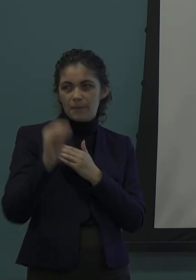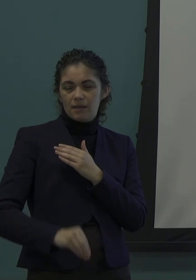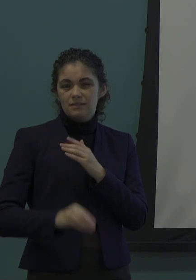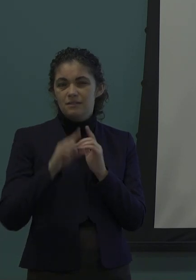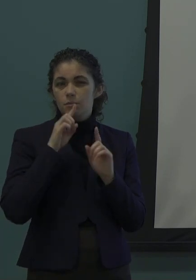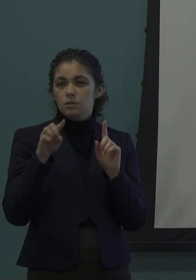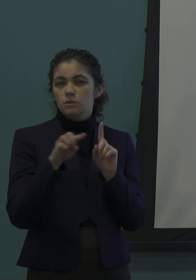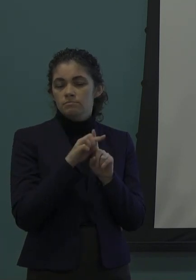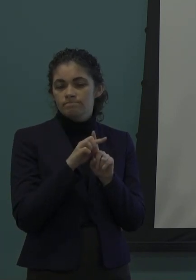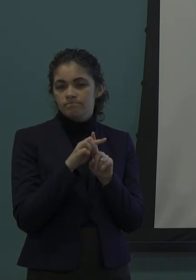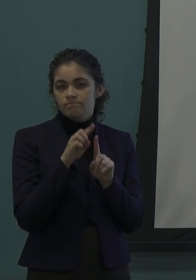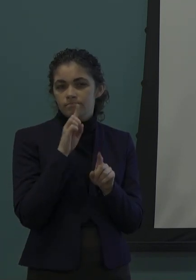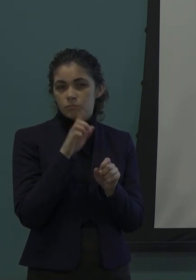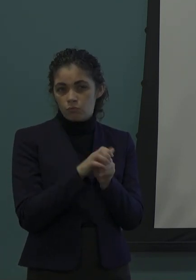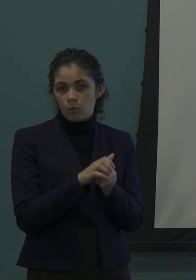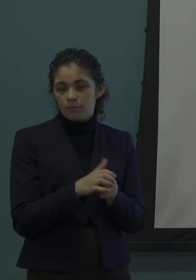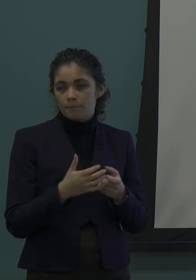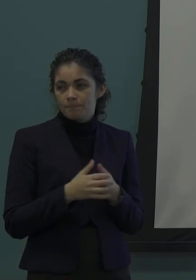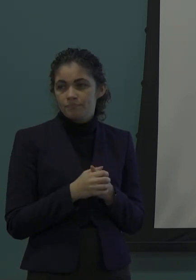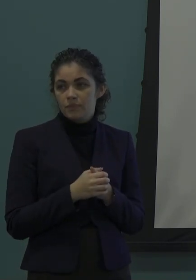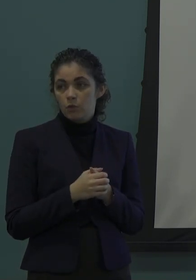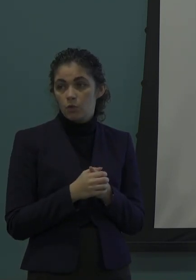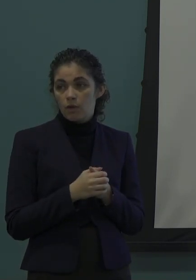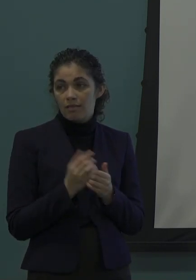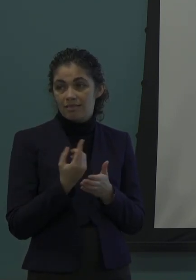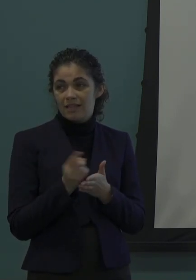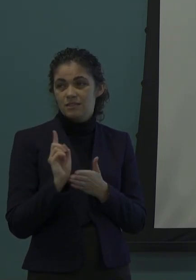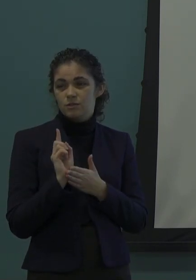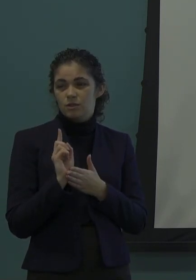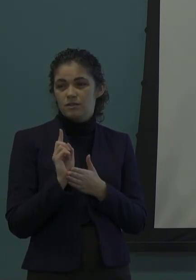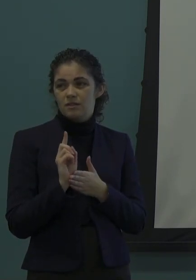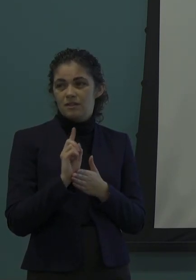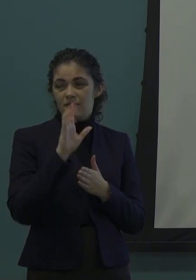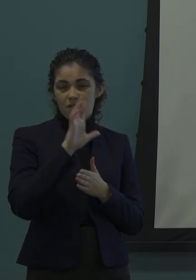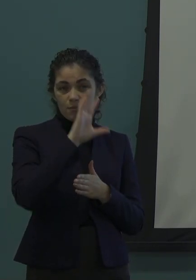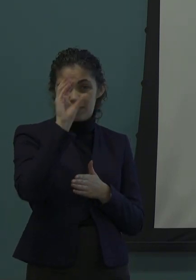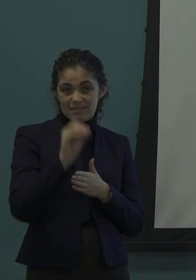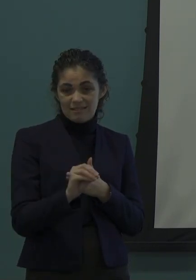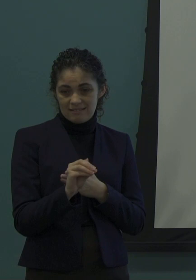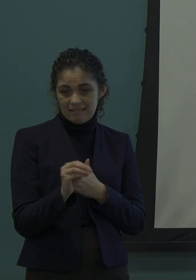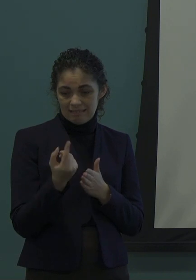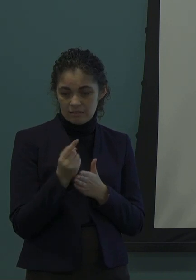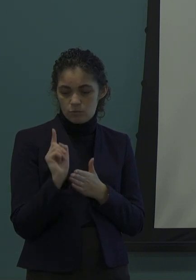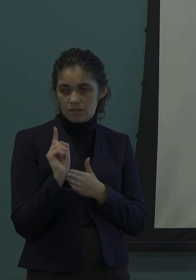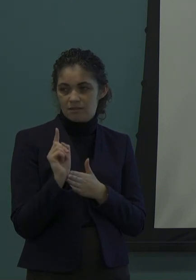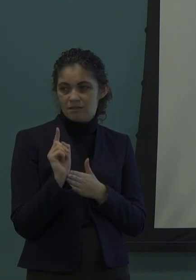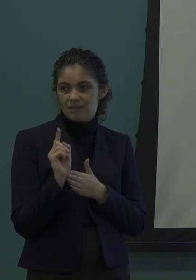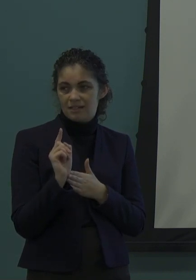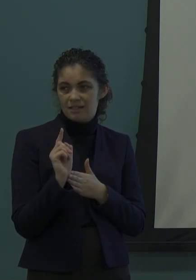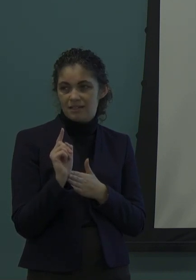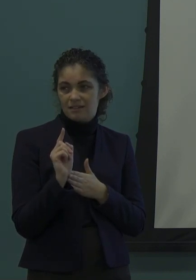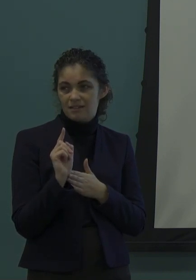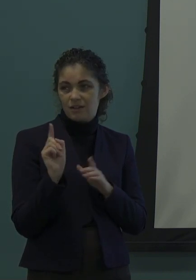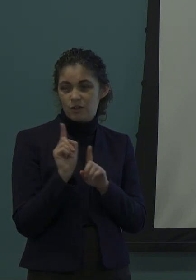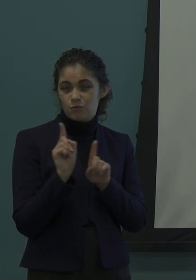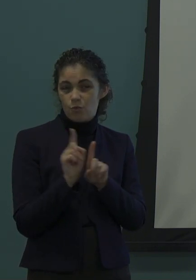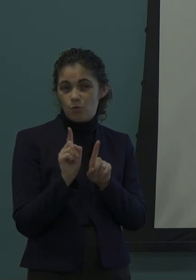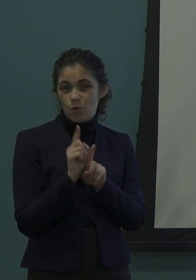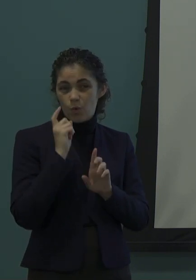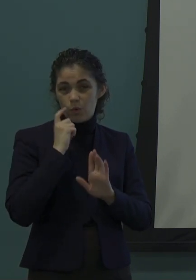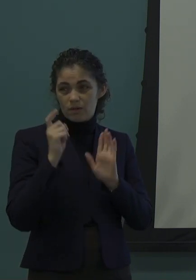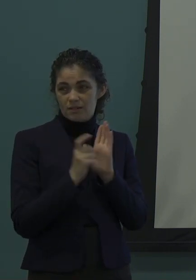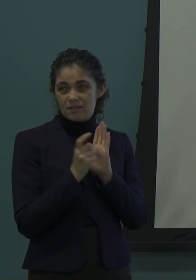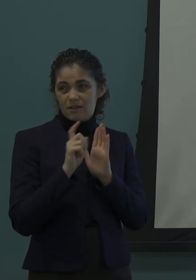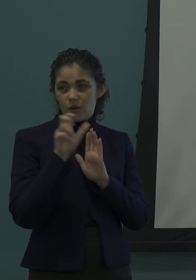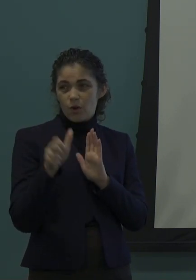positive. So last week I reported the percent positive at 5%, but you also recognize in